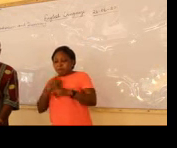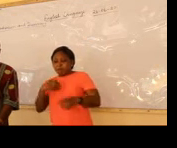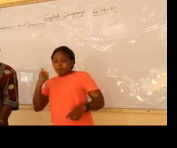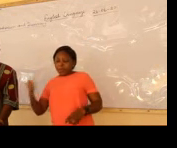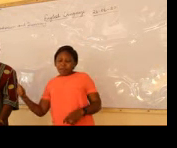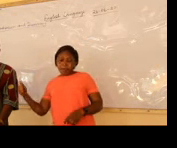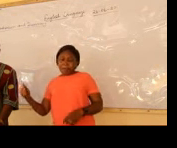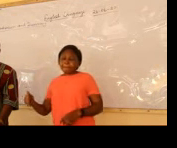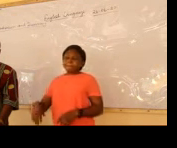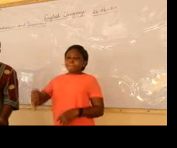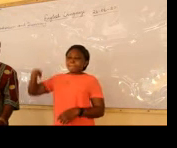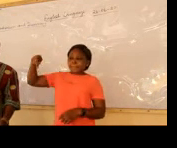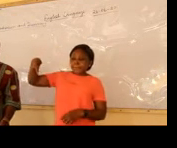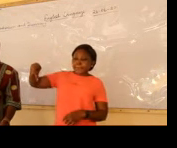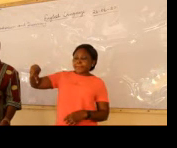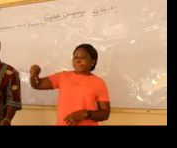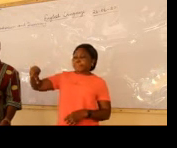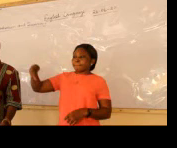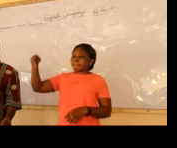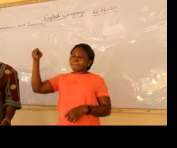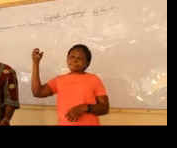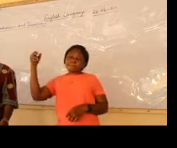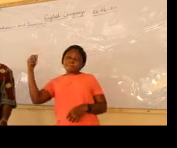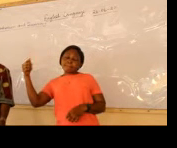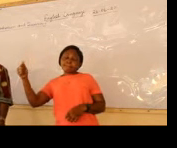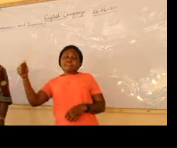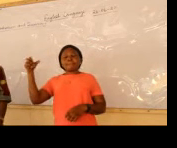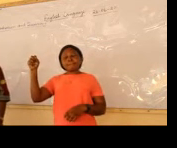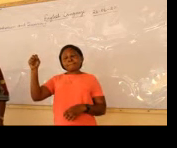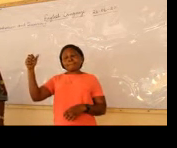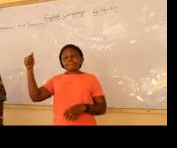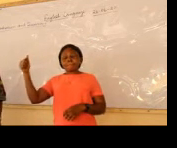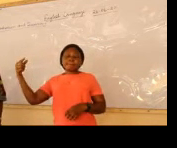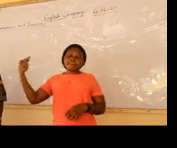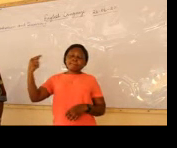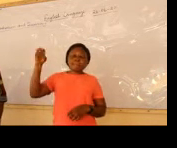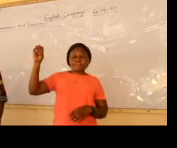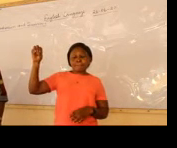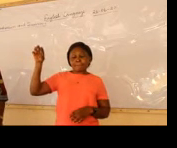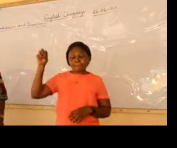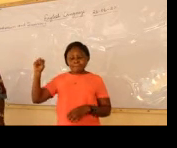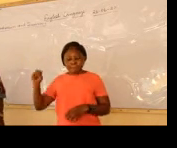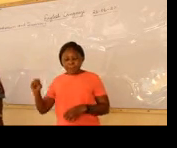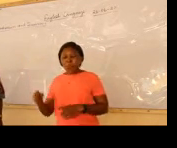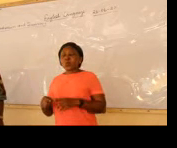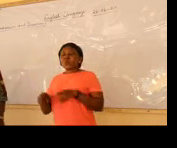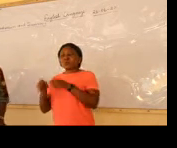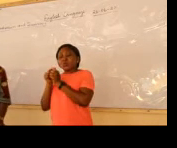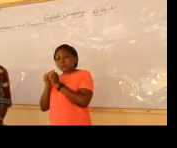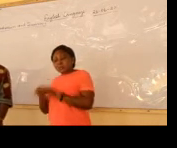passages without paying the least attention to